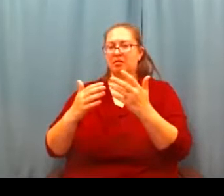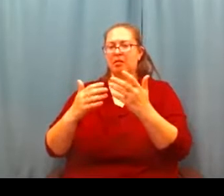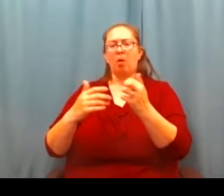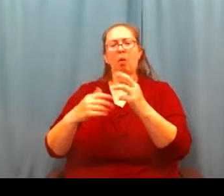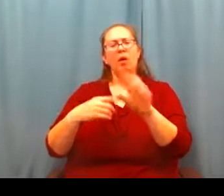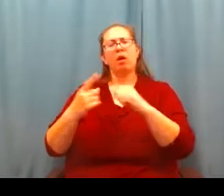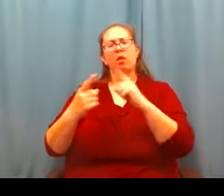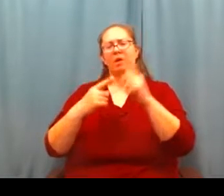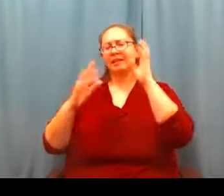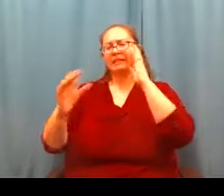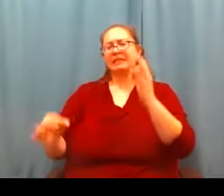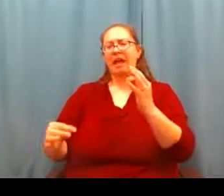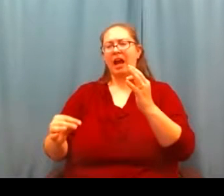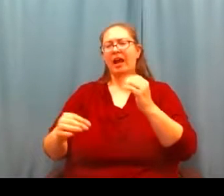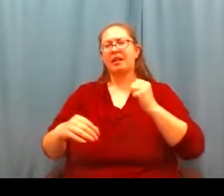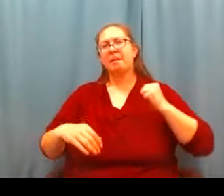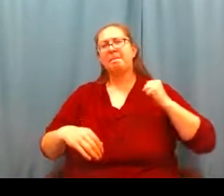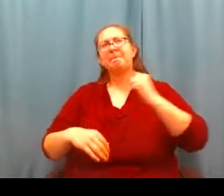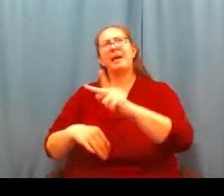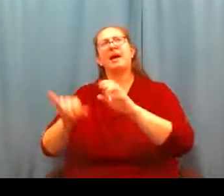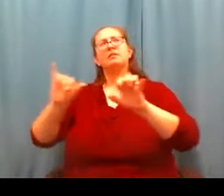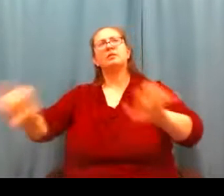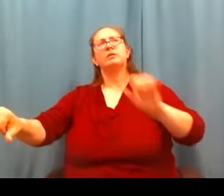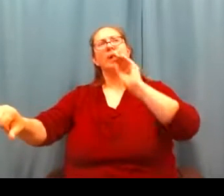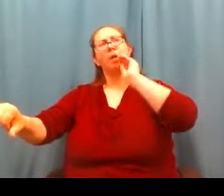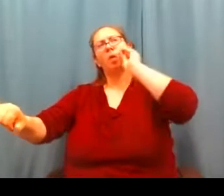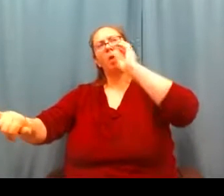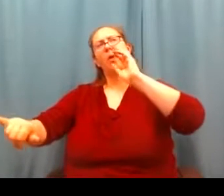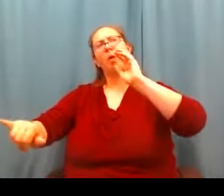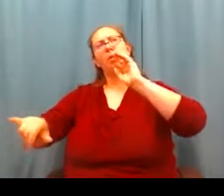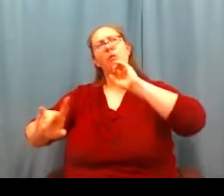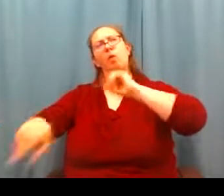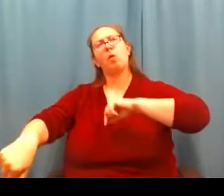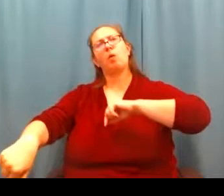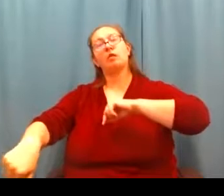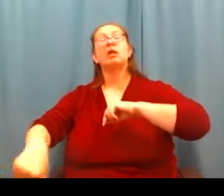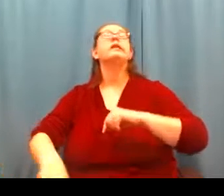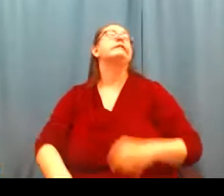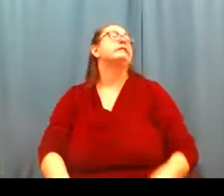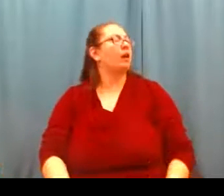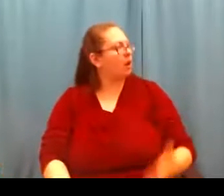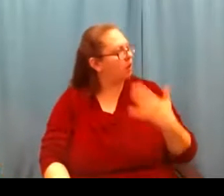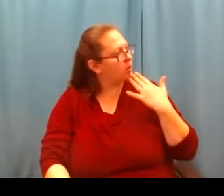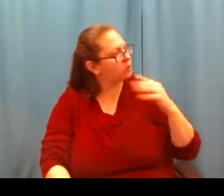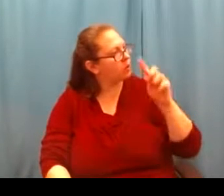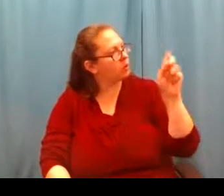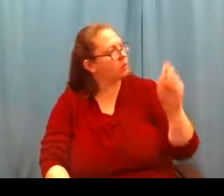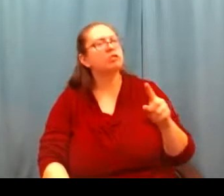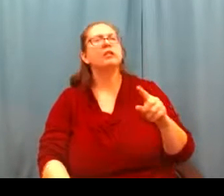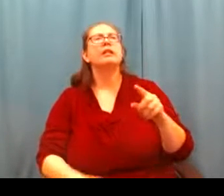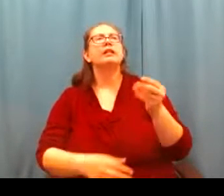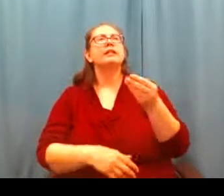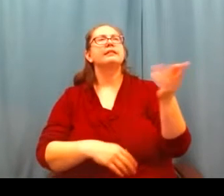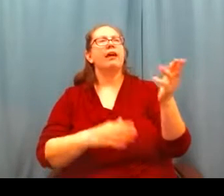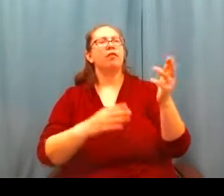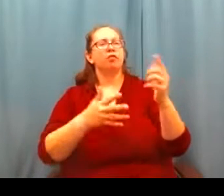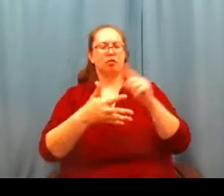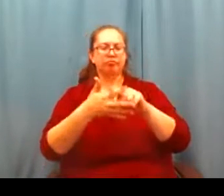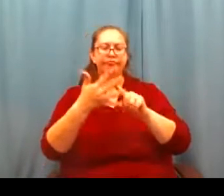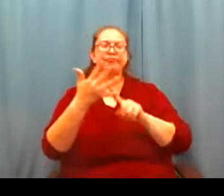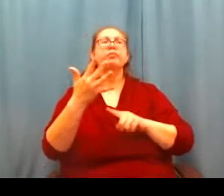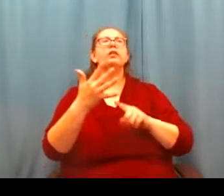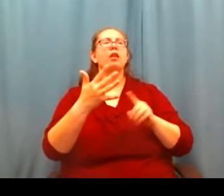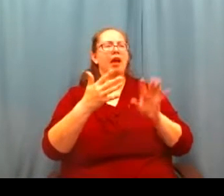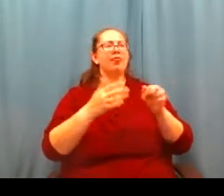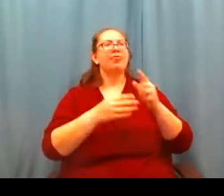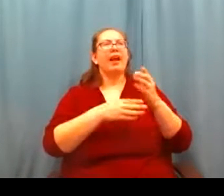order? That's a great question. So there are several criteria that we're looking at. One is the rolling 7-day average, as the